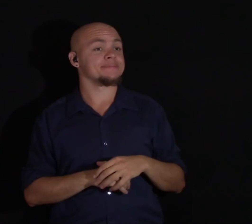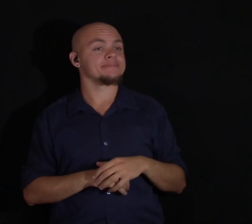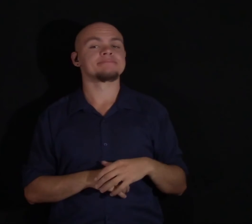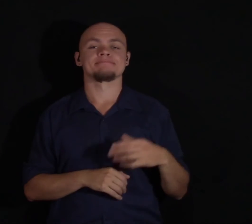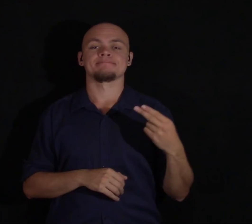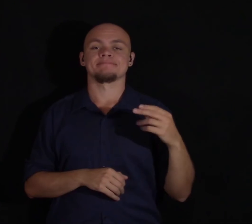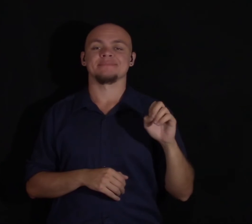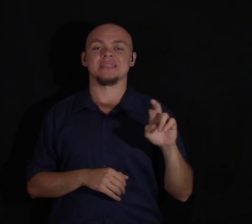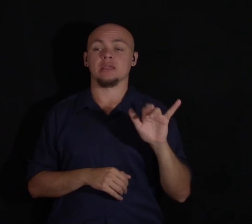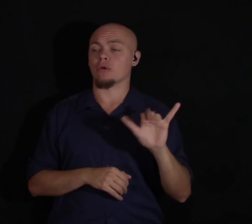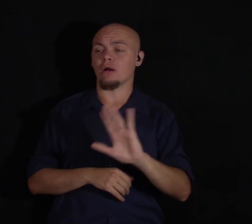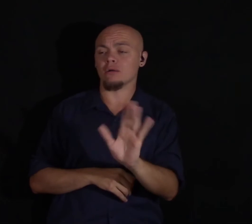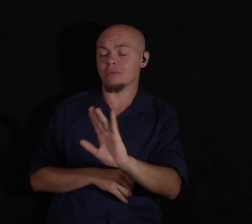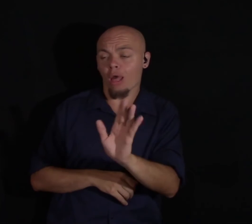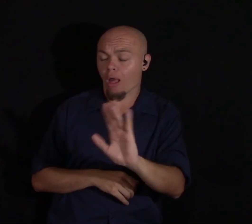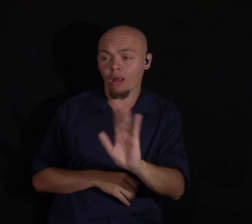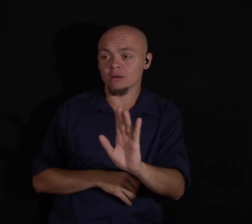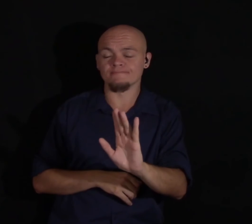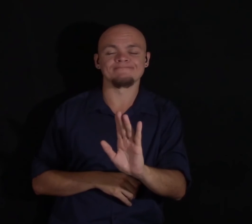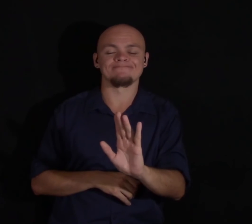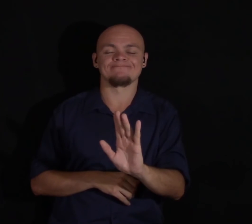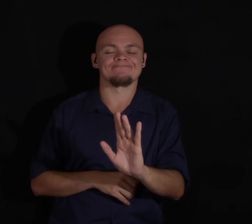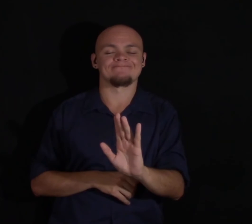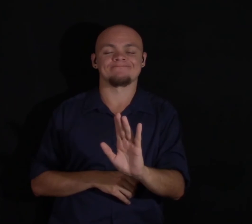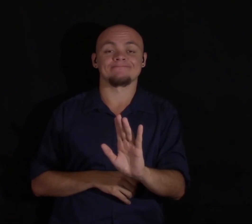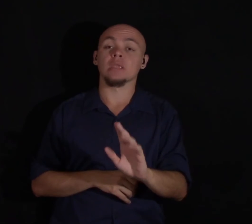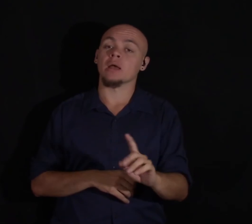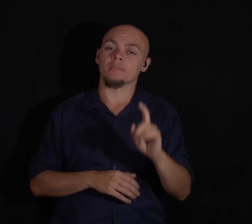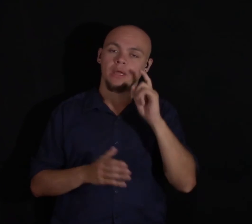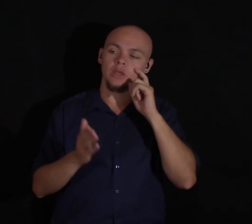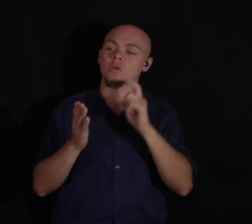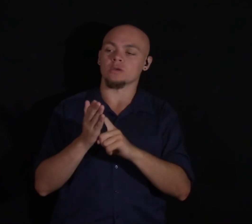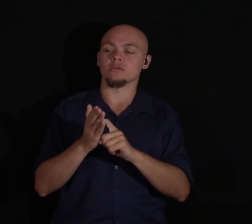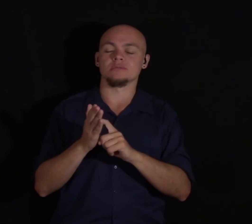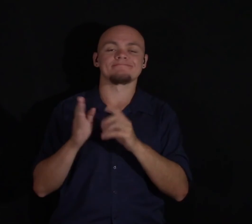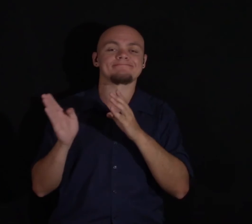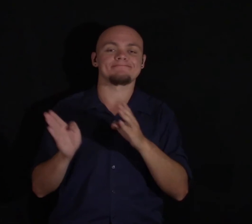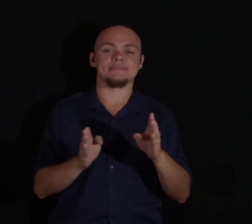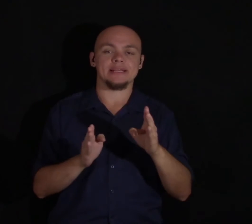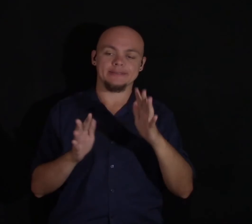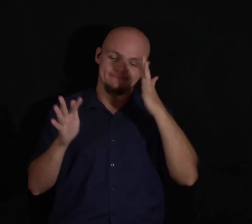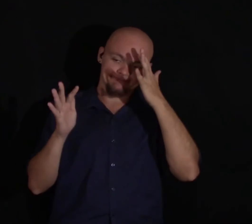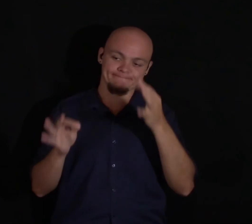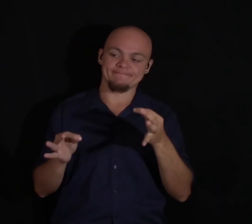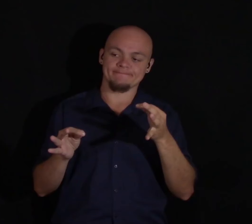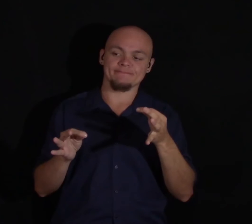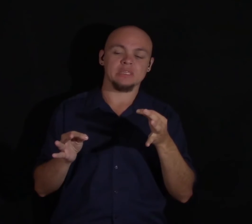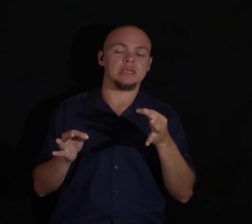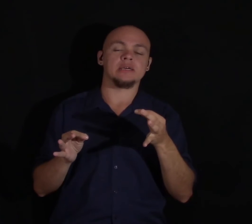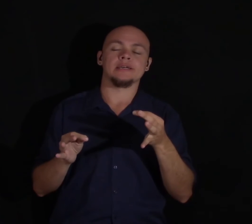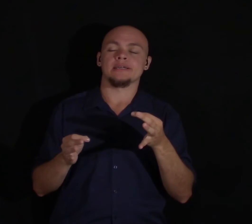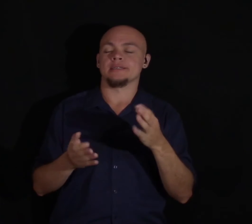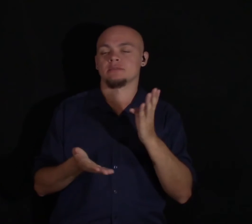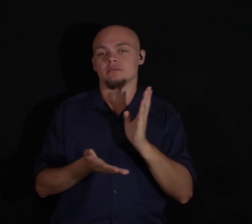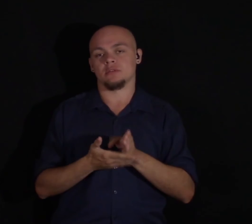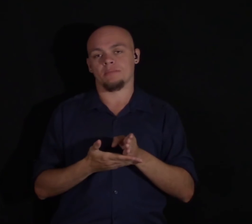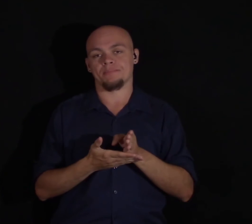to dissuade me, but seeing me bent on this plan, ceased to remonstrate. He entreated me to write